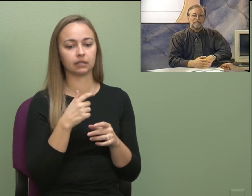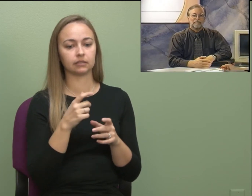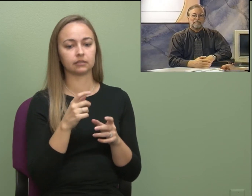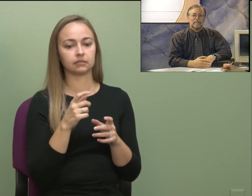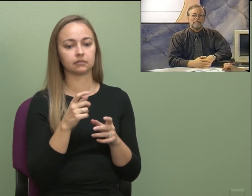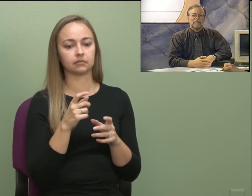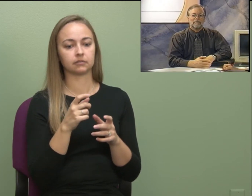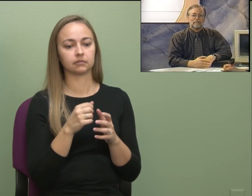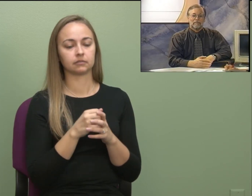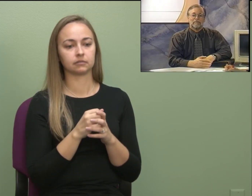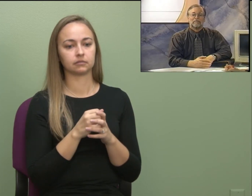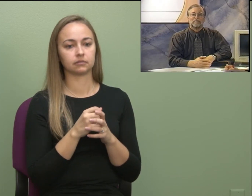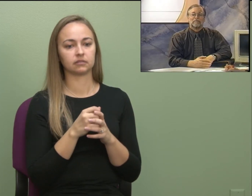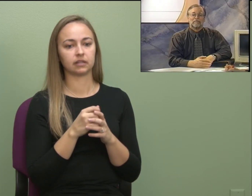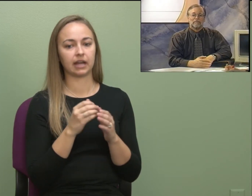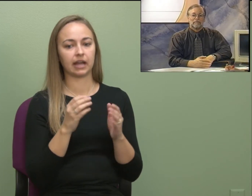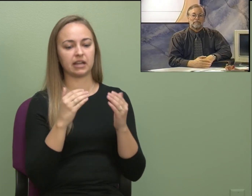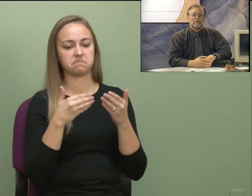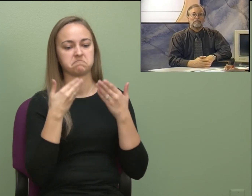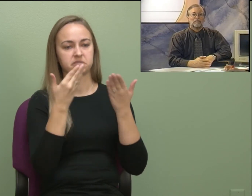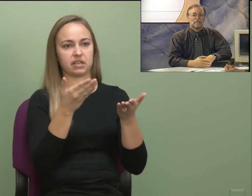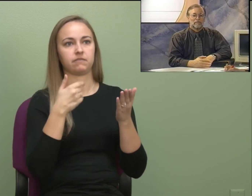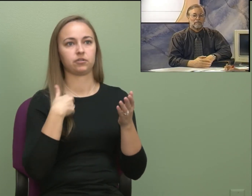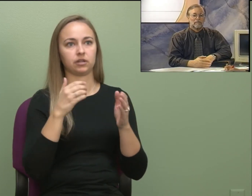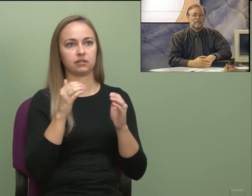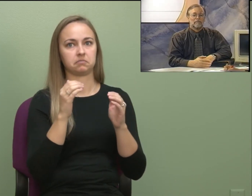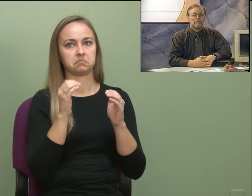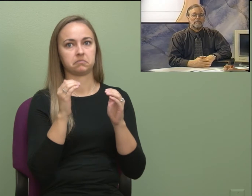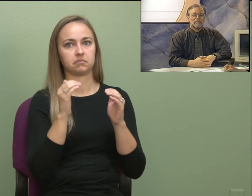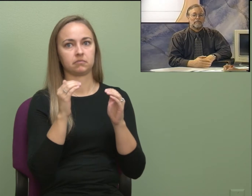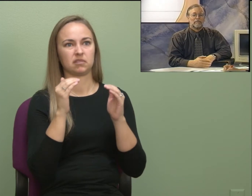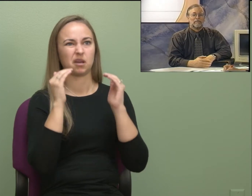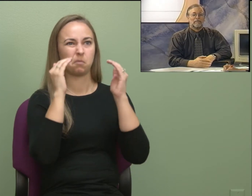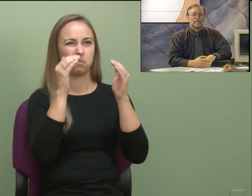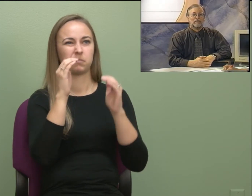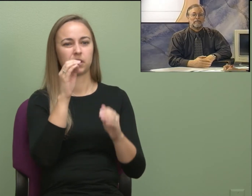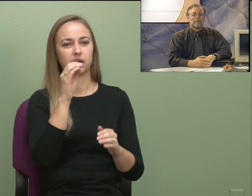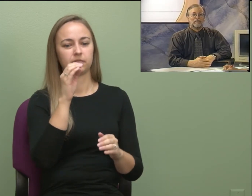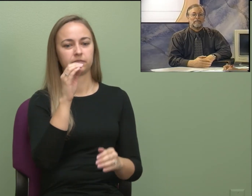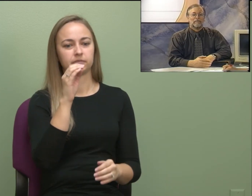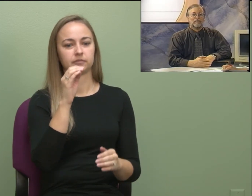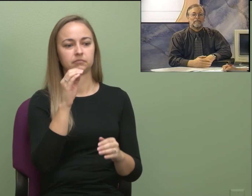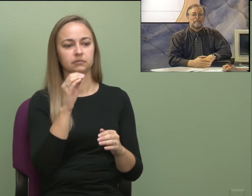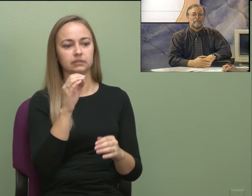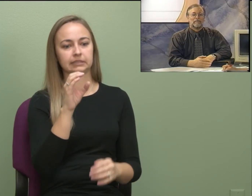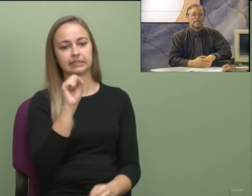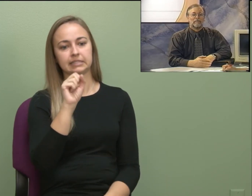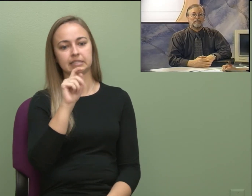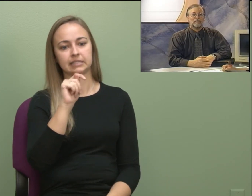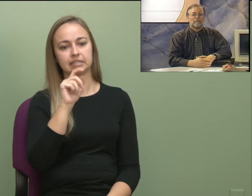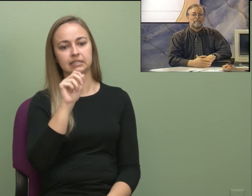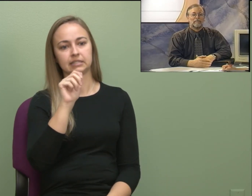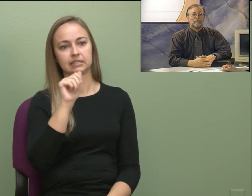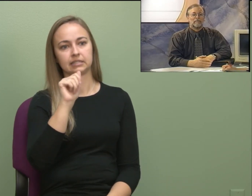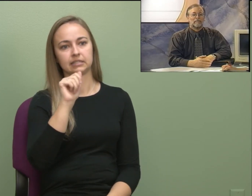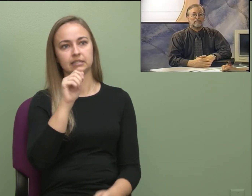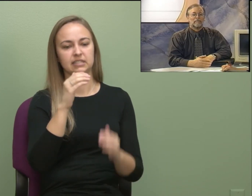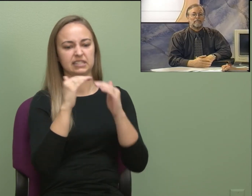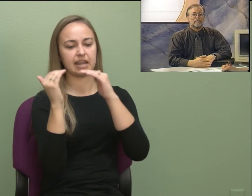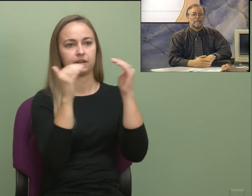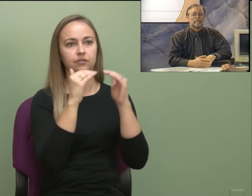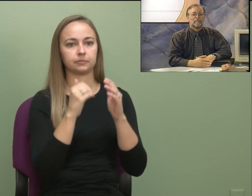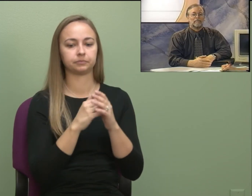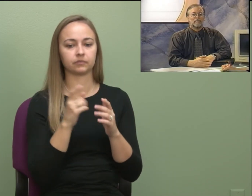what that means. That means you have regularly assessed the needs, you've analyzed the